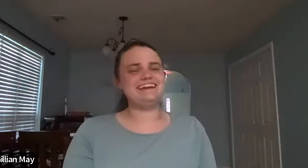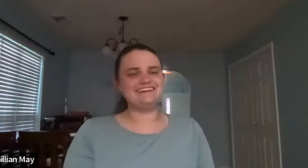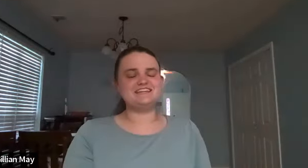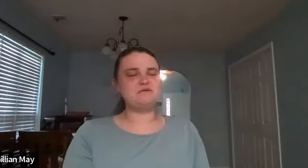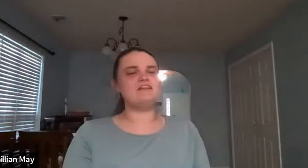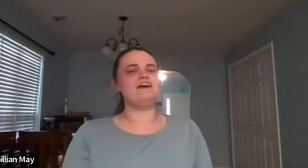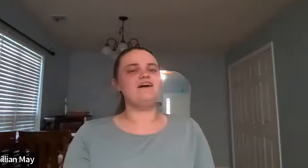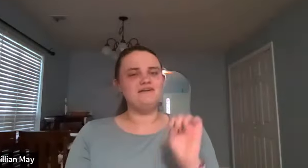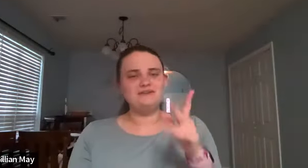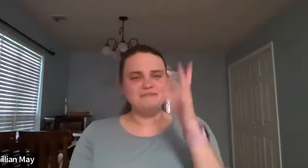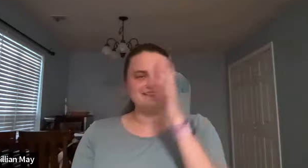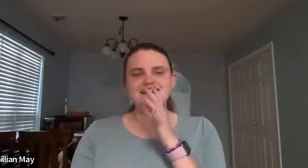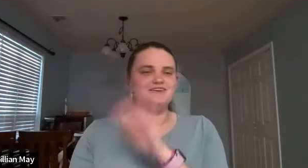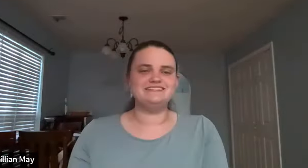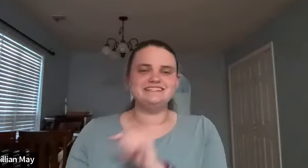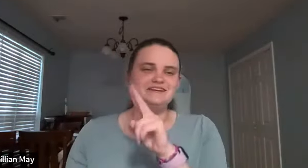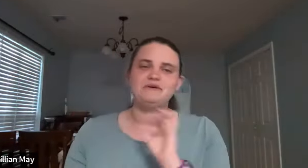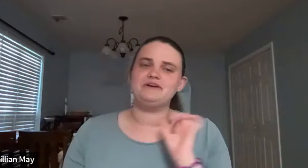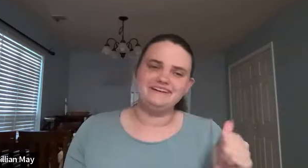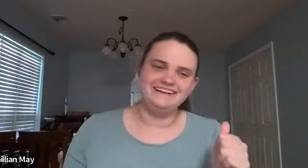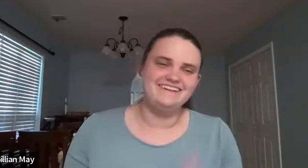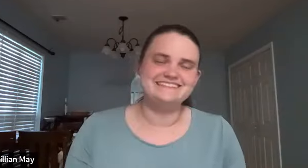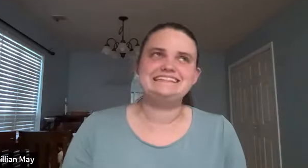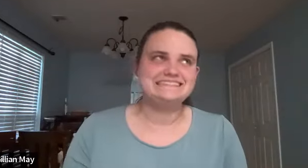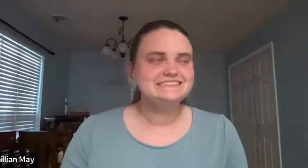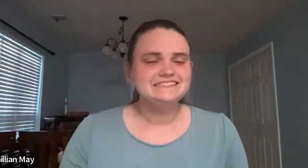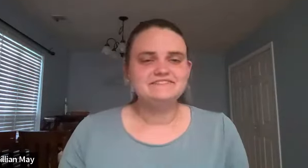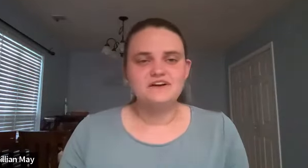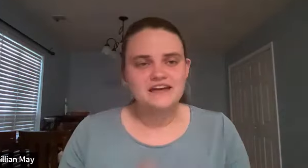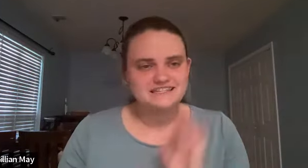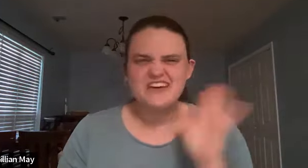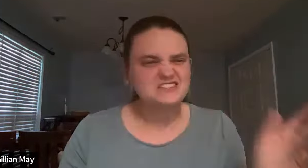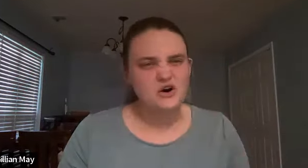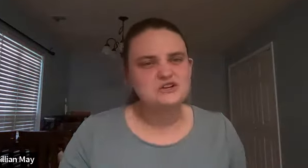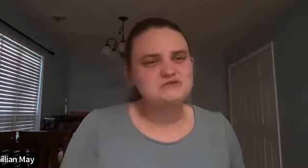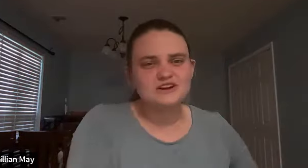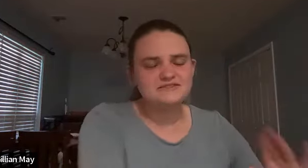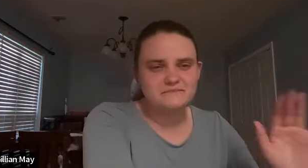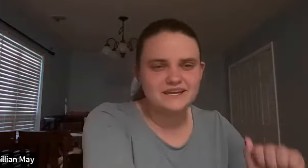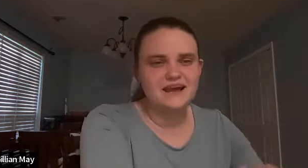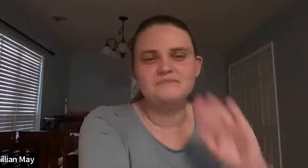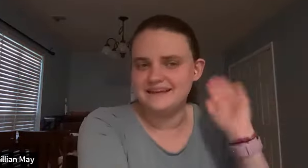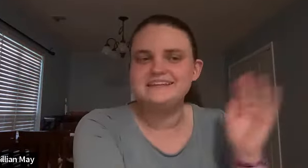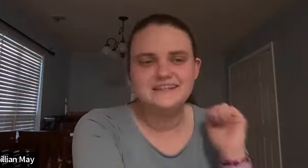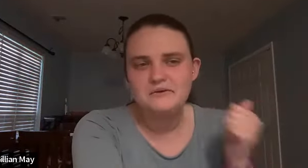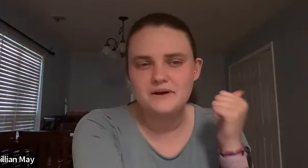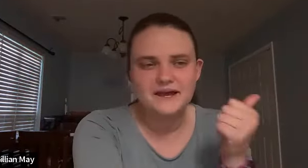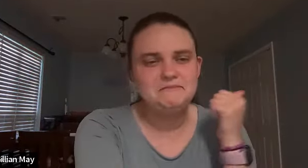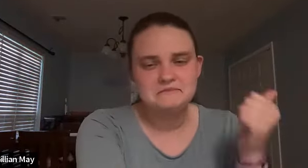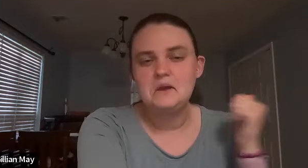it because they were like, oh, the man's not on the TV, we're good. And I was like, that's all you learned from me. I'm like, you know what?